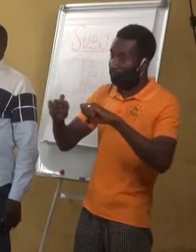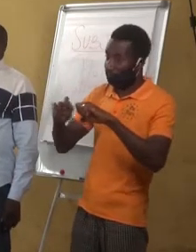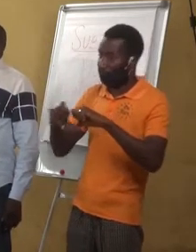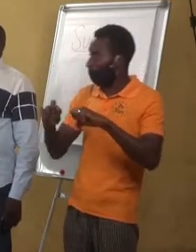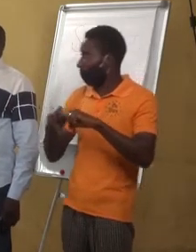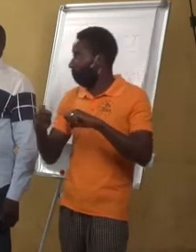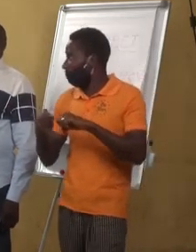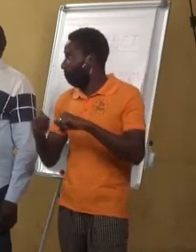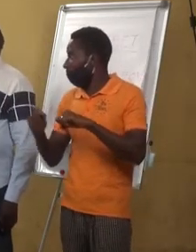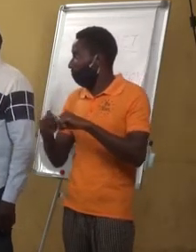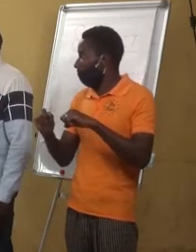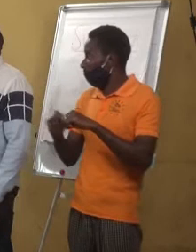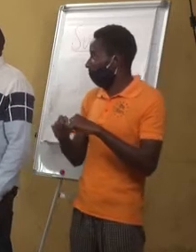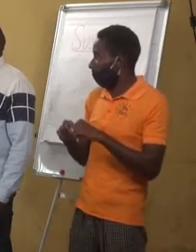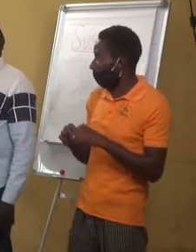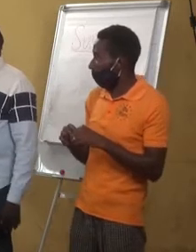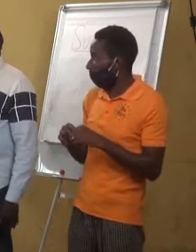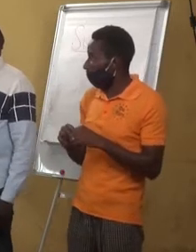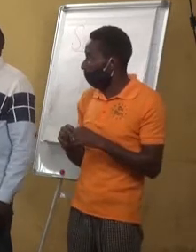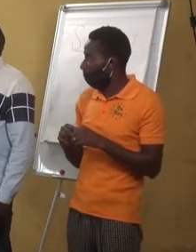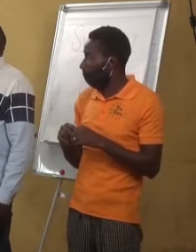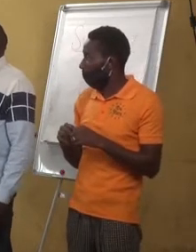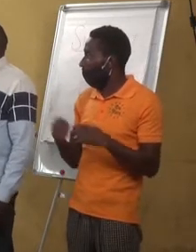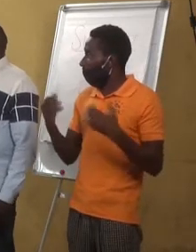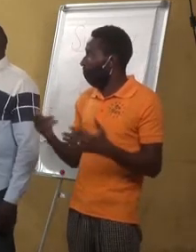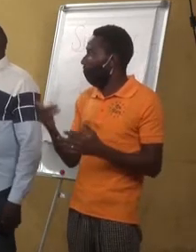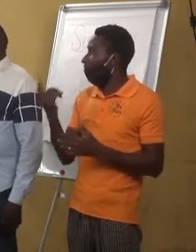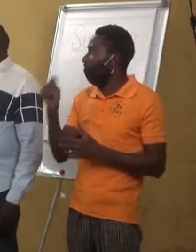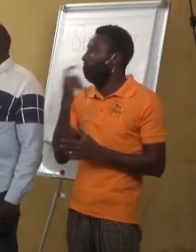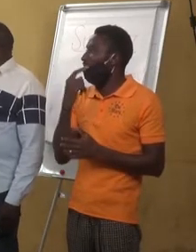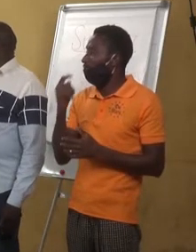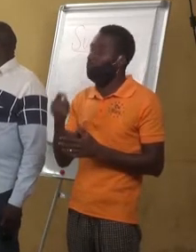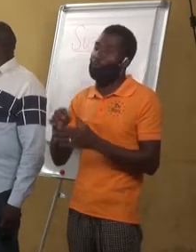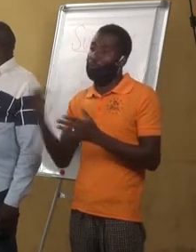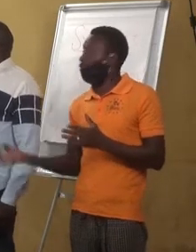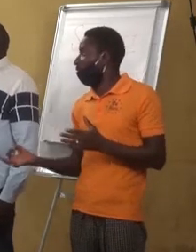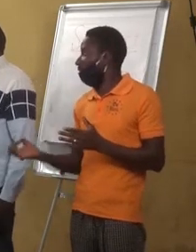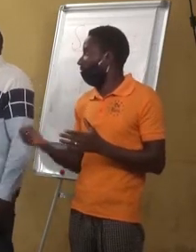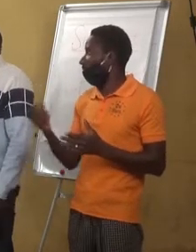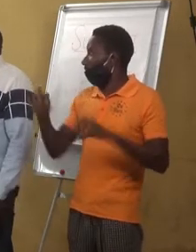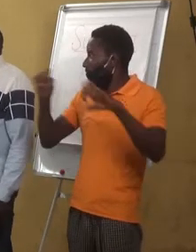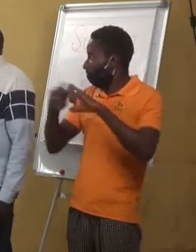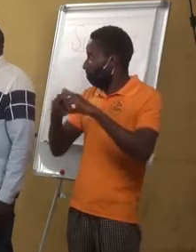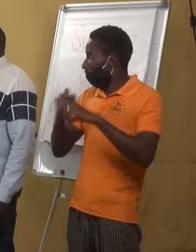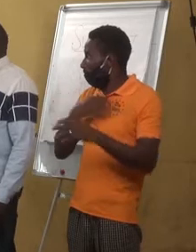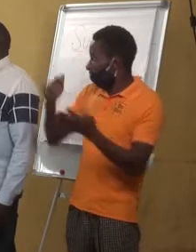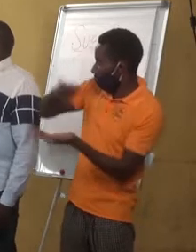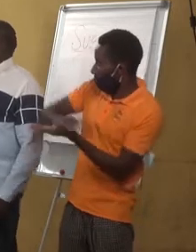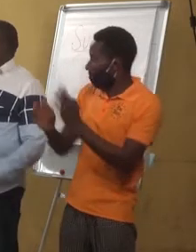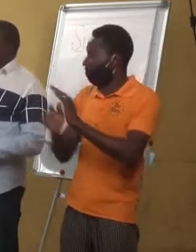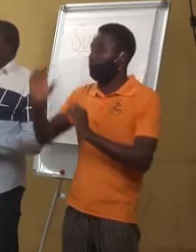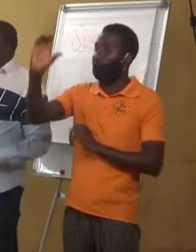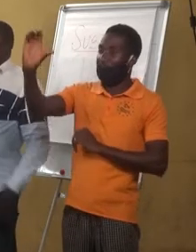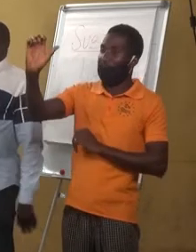call octet position or duplet position. Let us quickly see how this is purely formed.